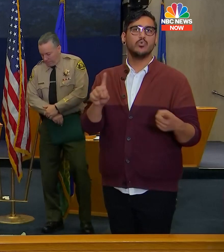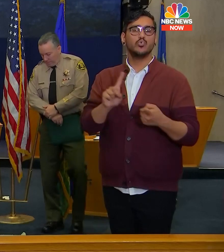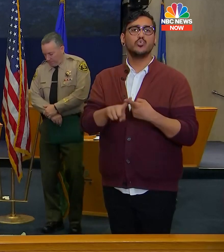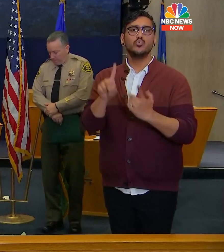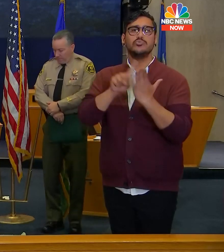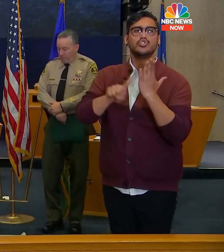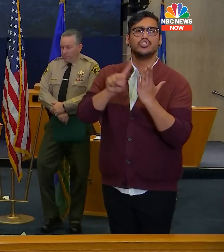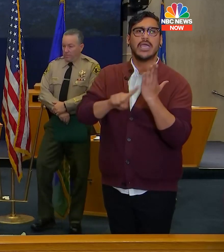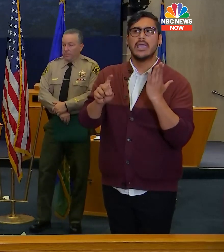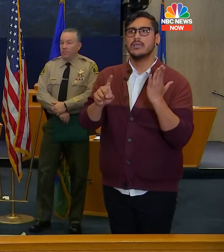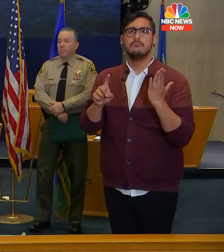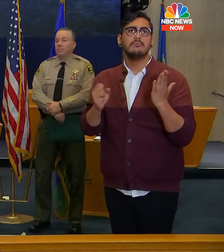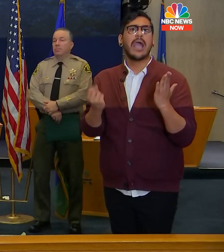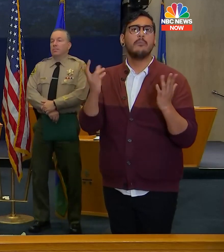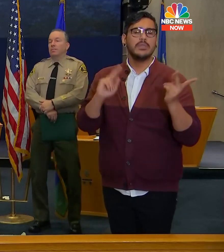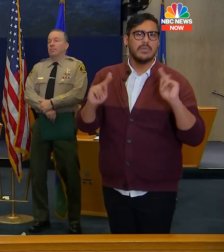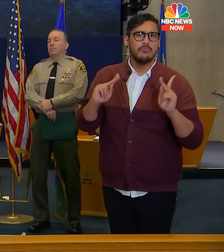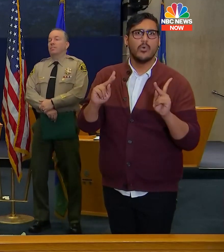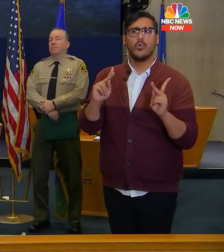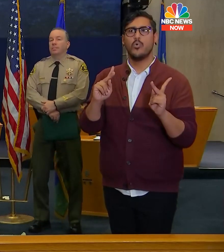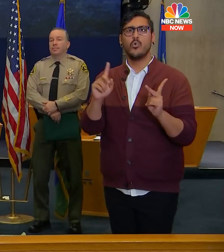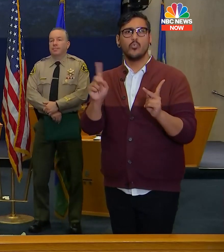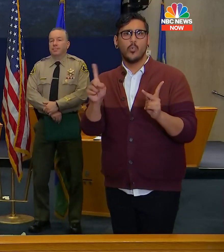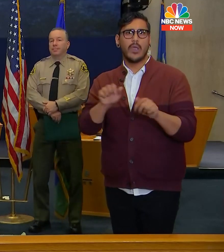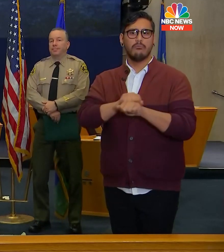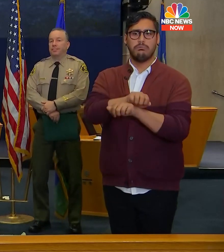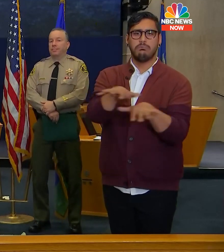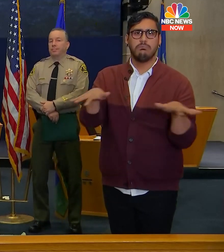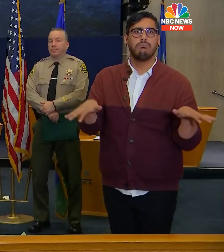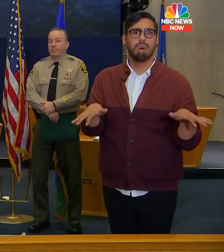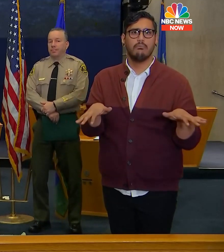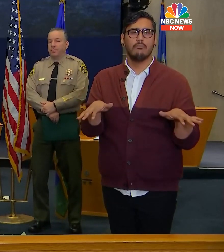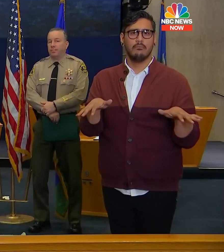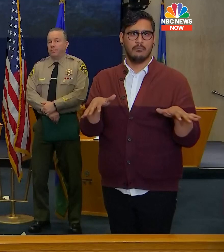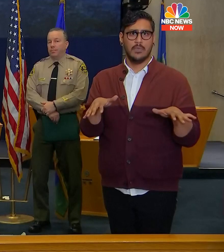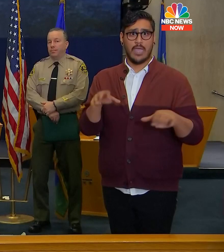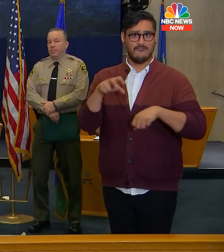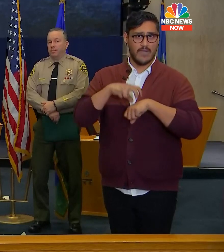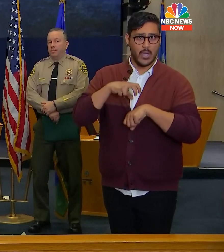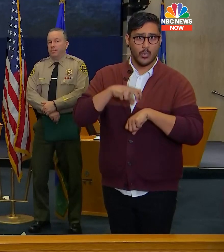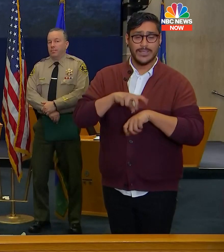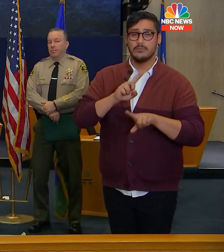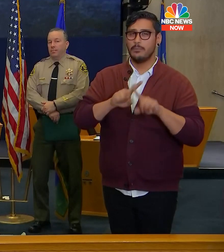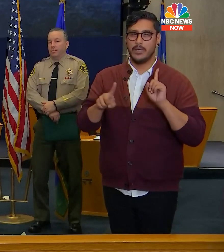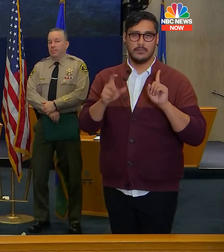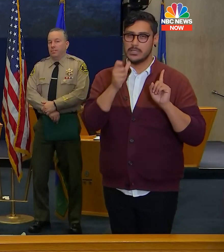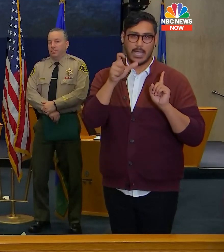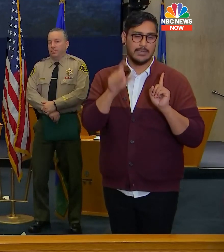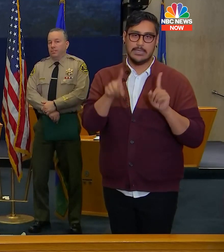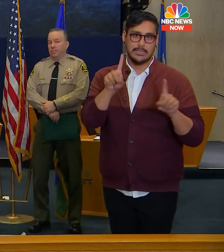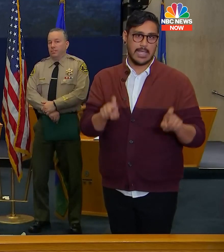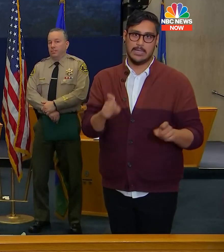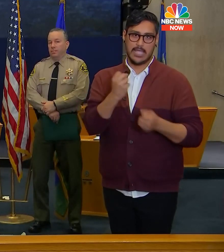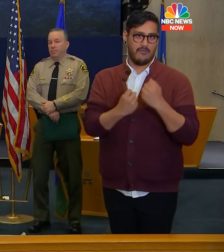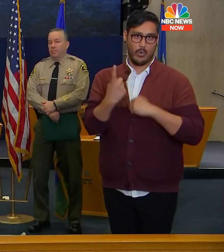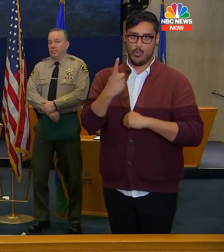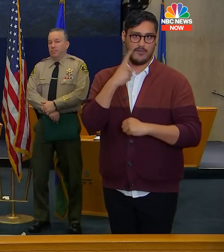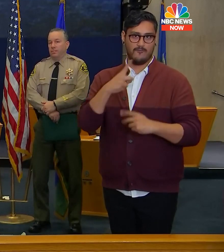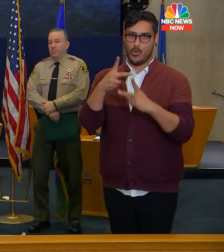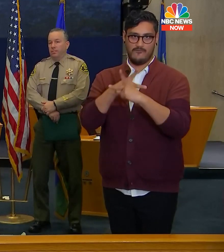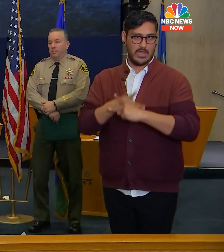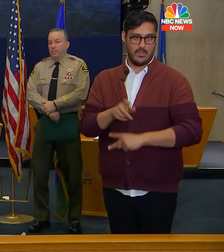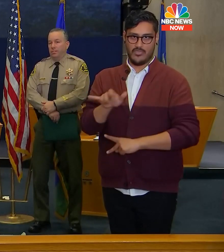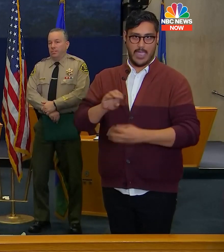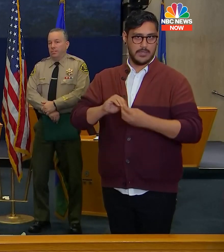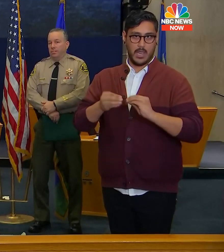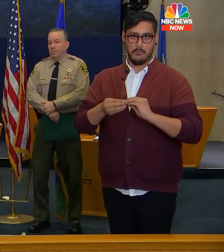widespread might the infection be. But I want to reassure everyone that we never will need to have everyone tested to figure that out. There's lots of good